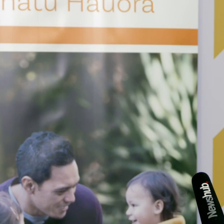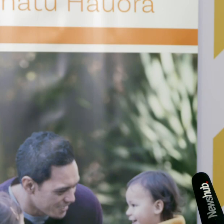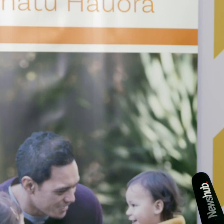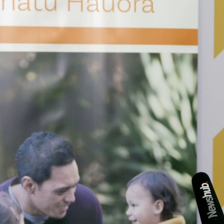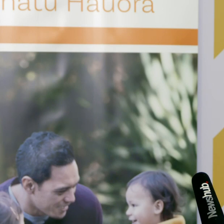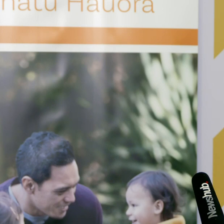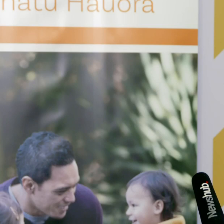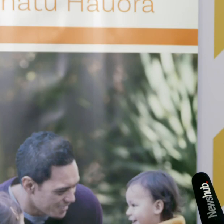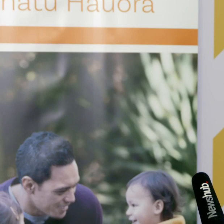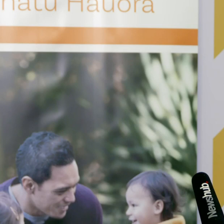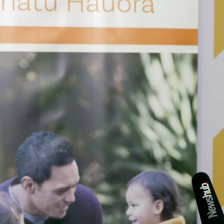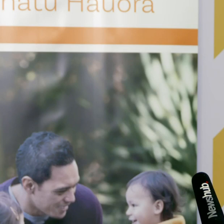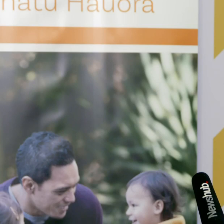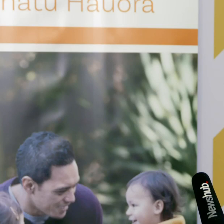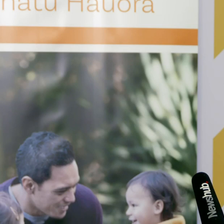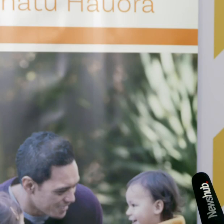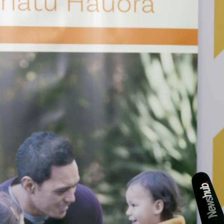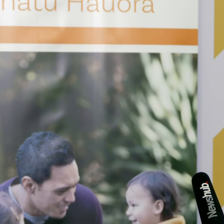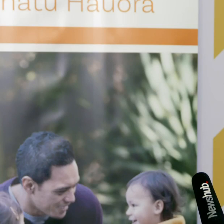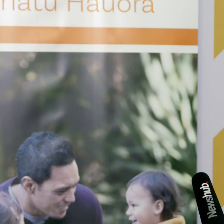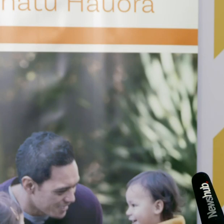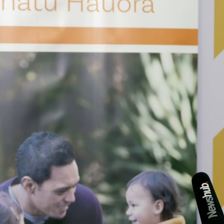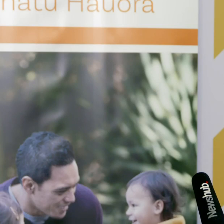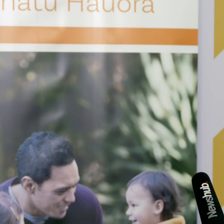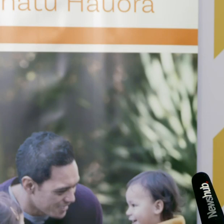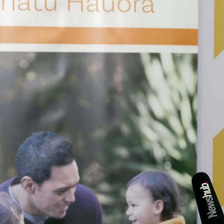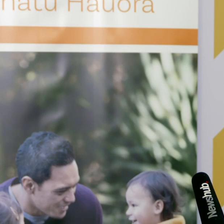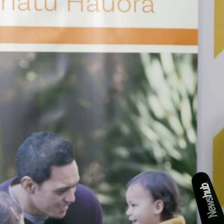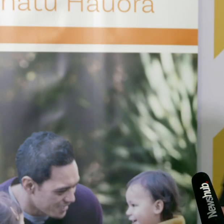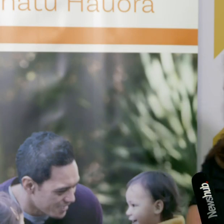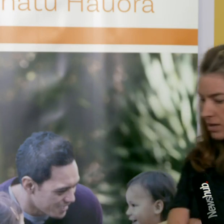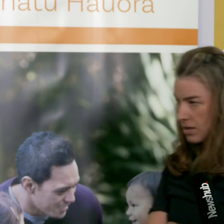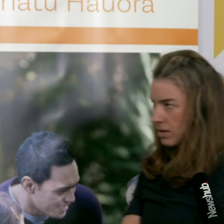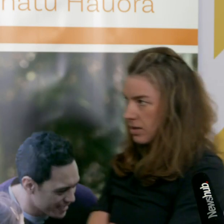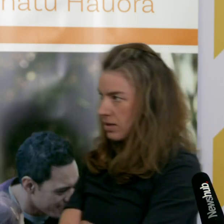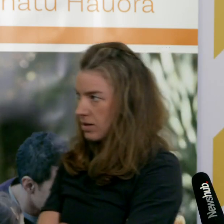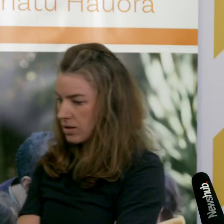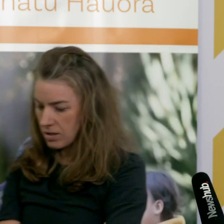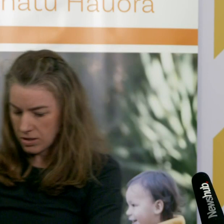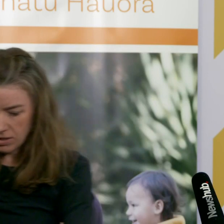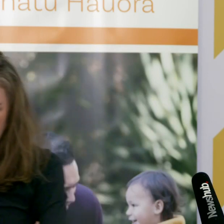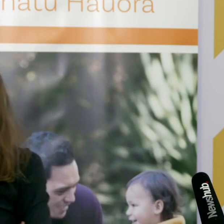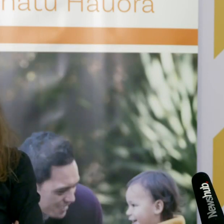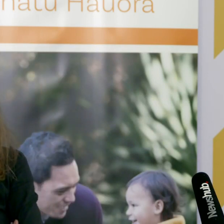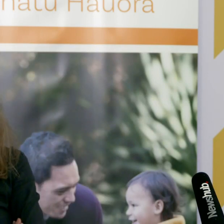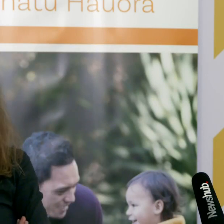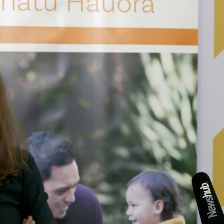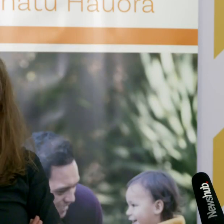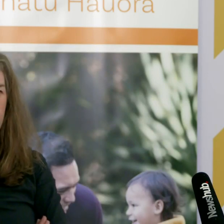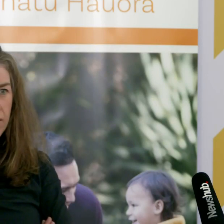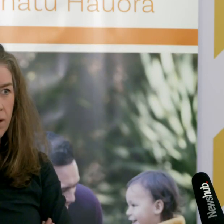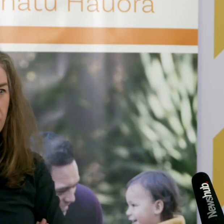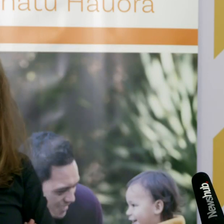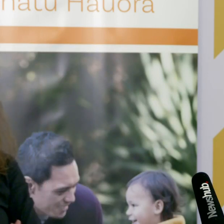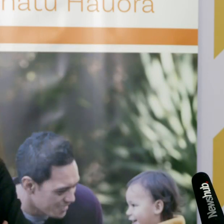airlines to get the thousands of overseas New Zealanders back home. Auckland's libraries, pools and recreational centres will close for 2 weeks